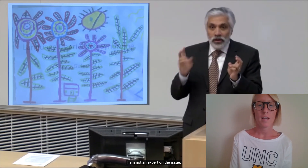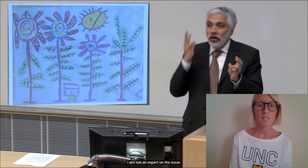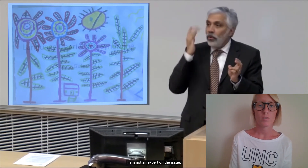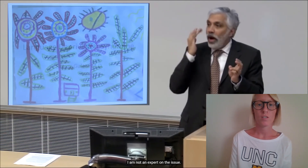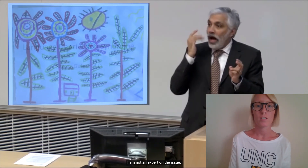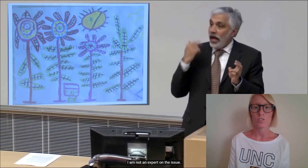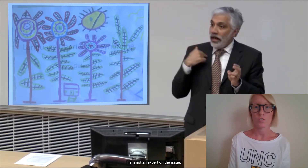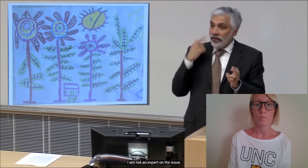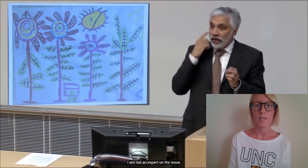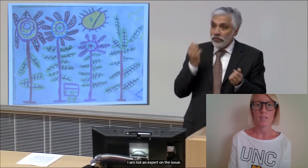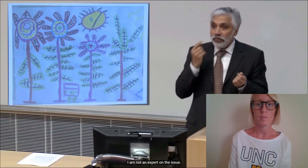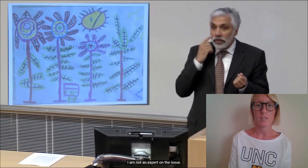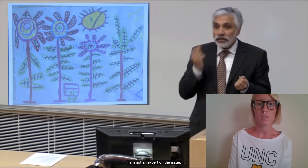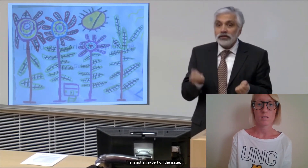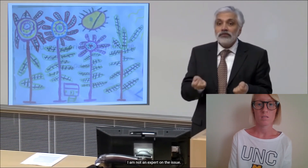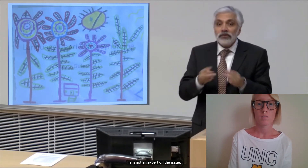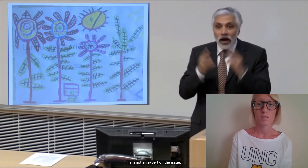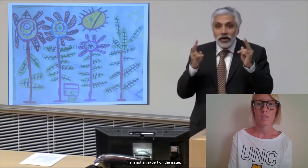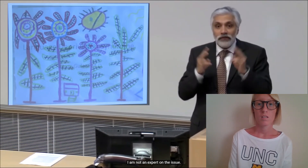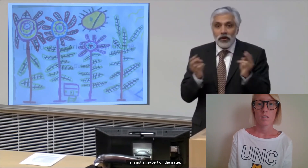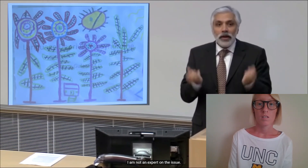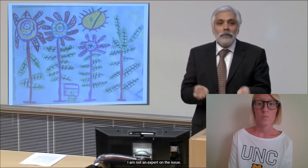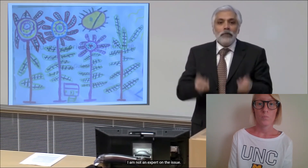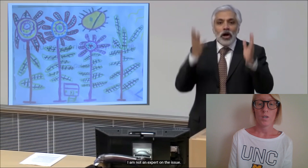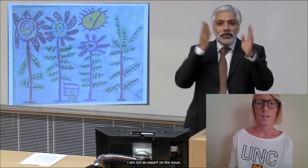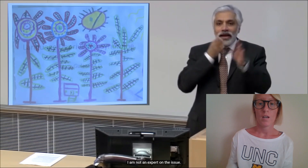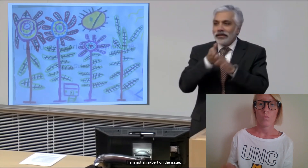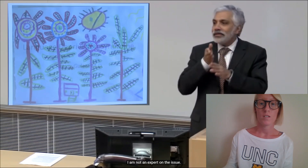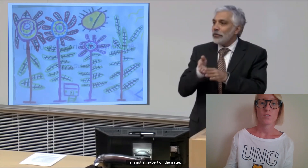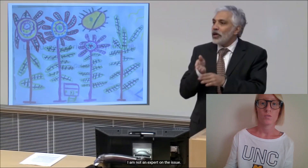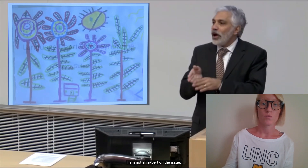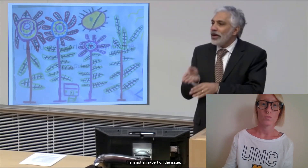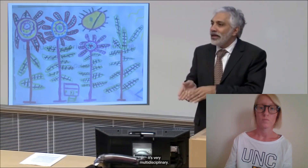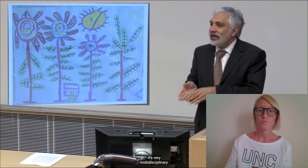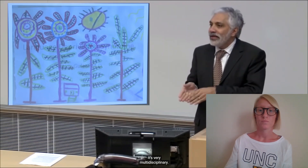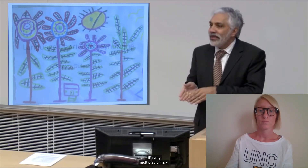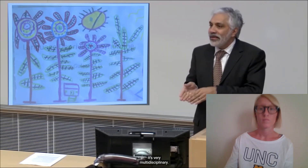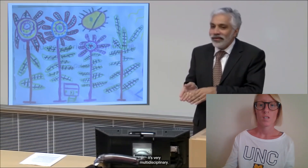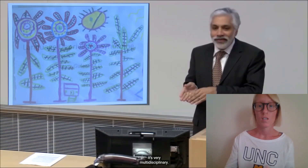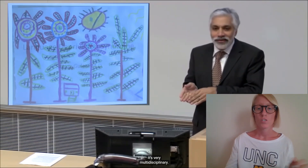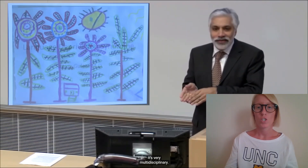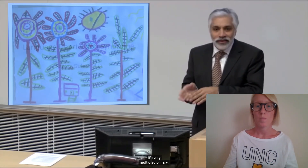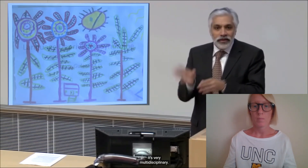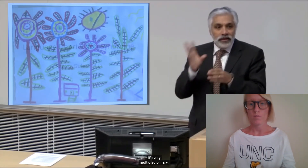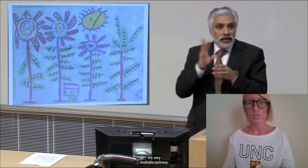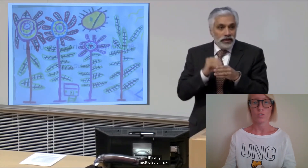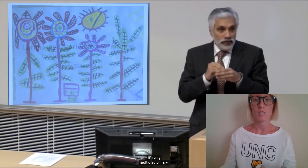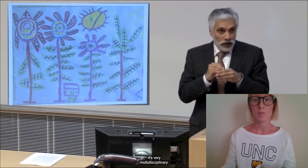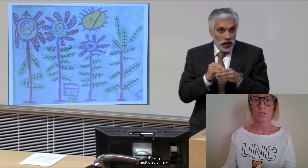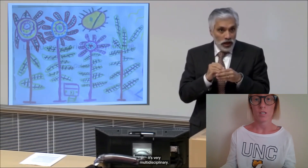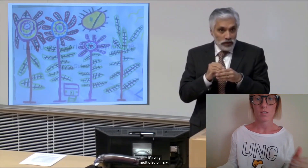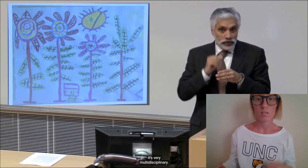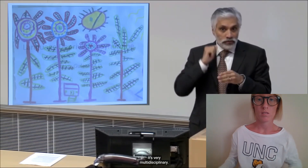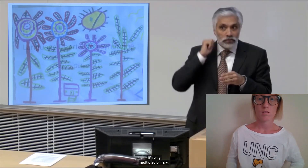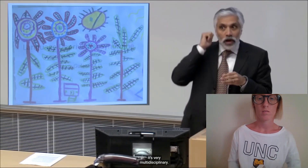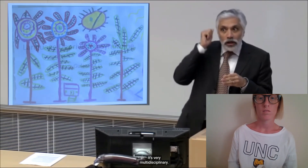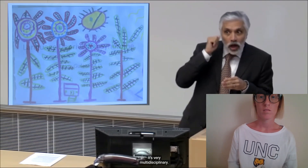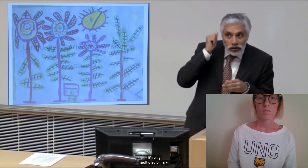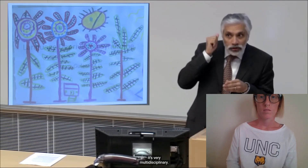I'm not an expert on the issue by any means, but I want to. It's very share my multidisciplinary. professional